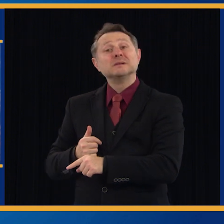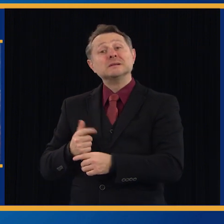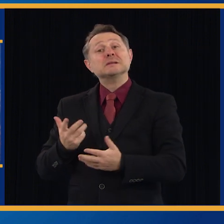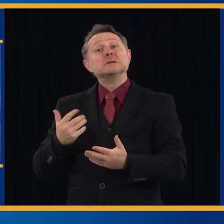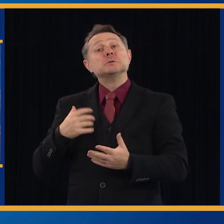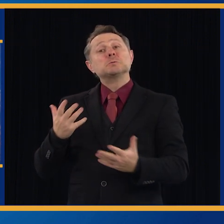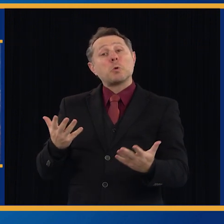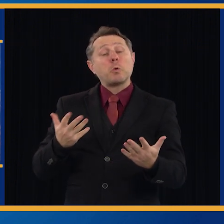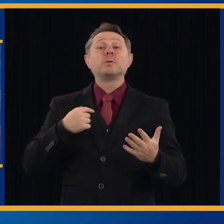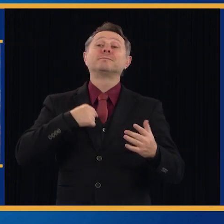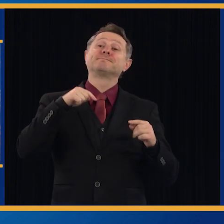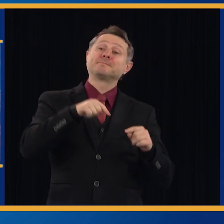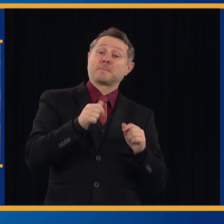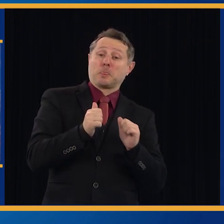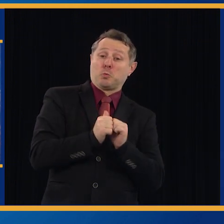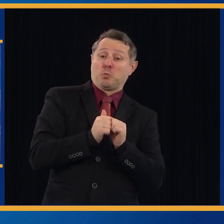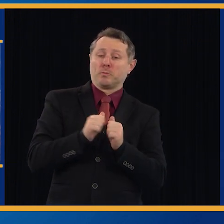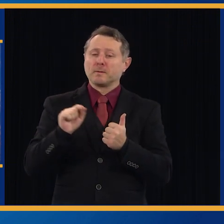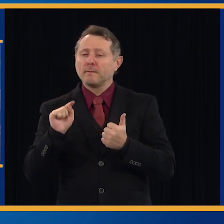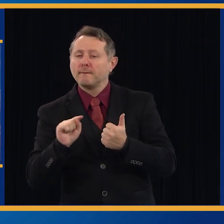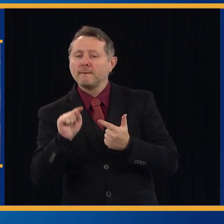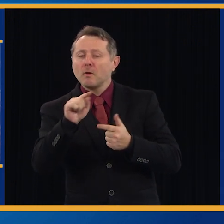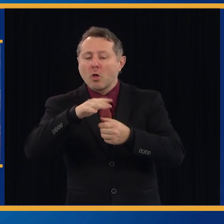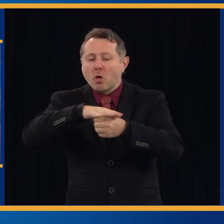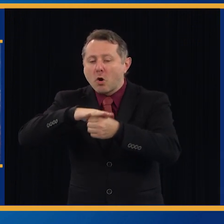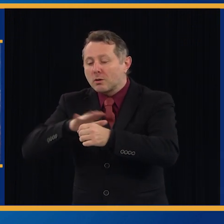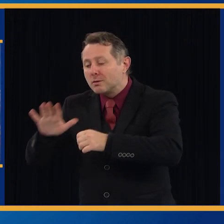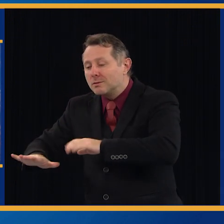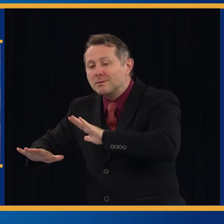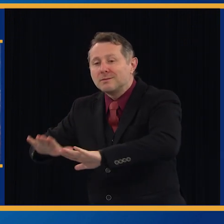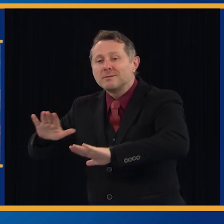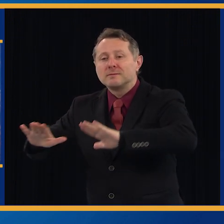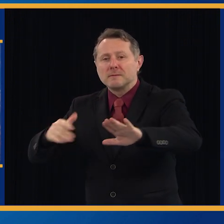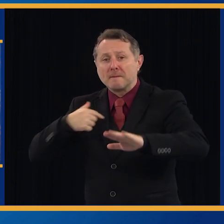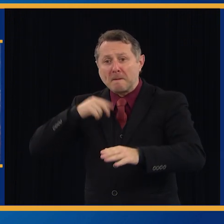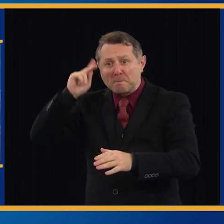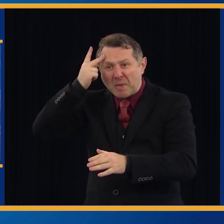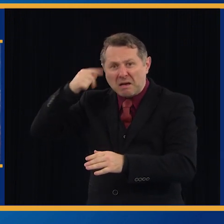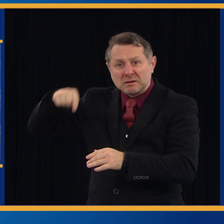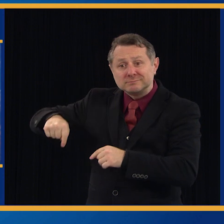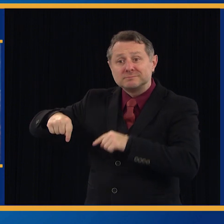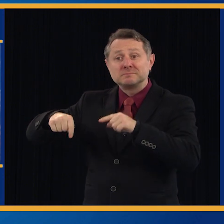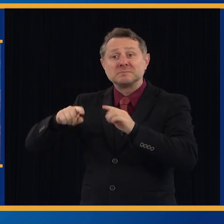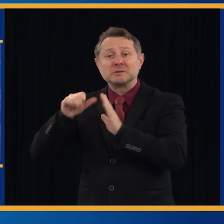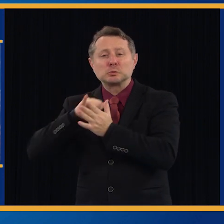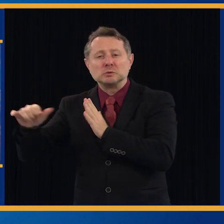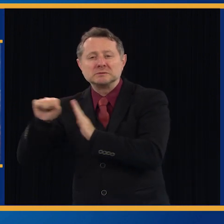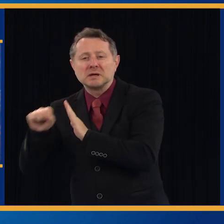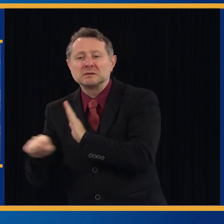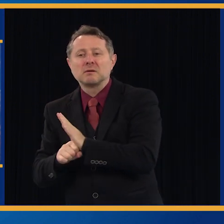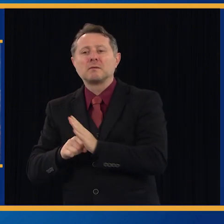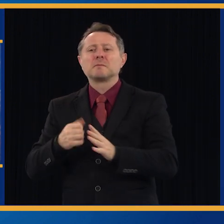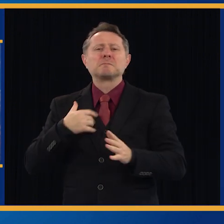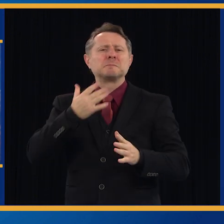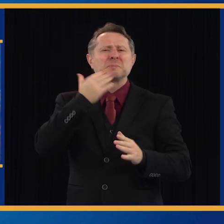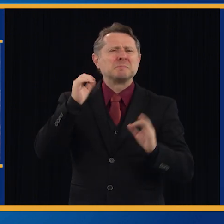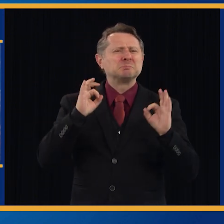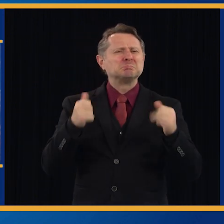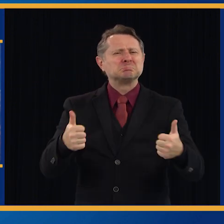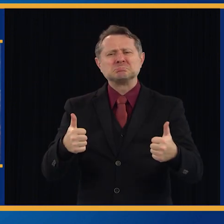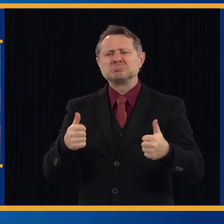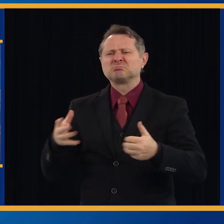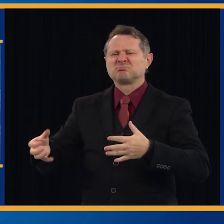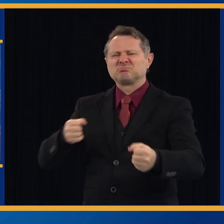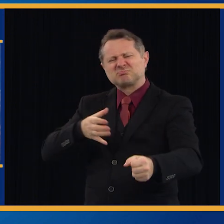those local elected officials. But let's get the best housing experts. Let's get the best transportation